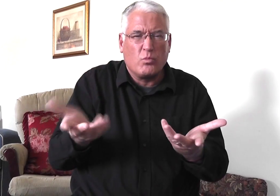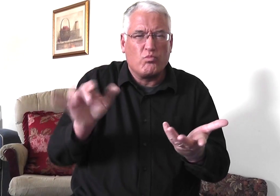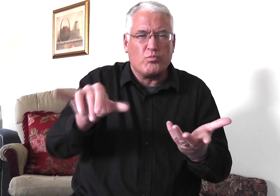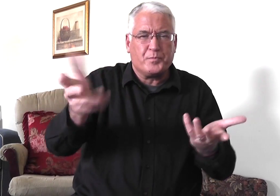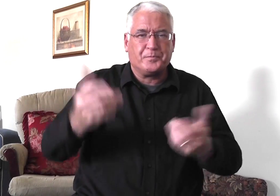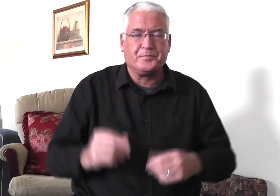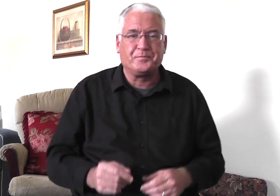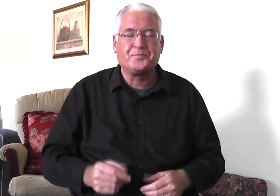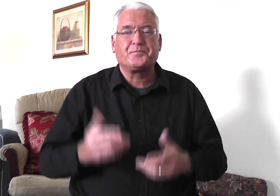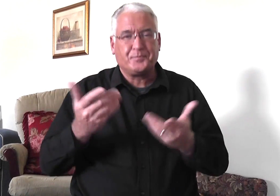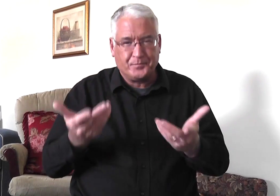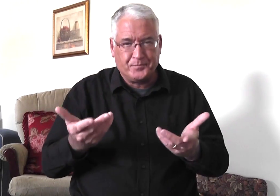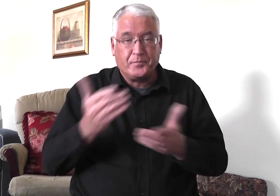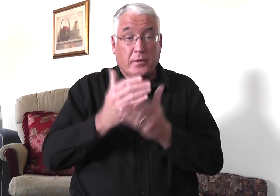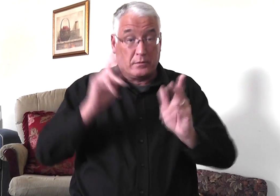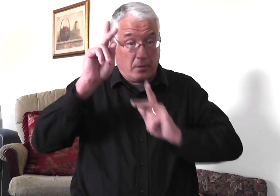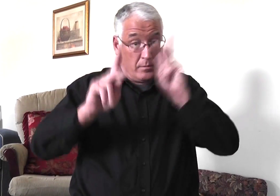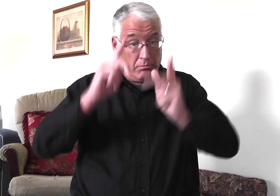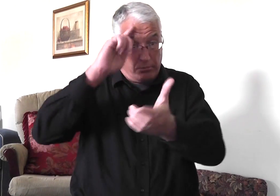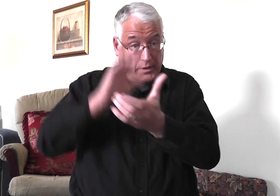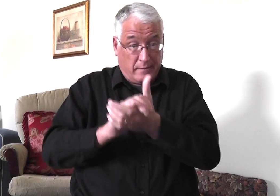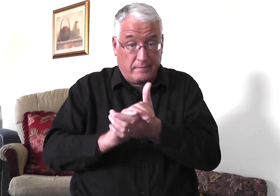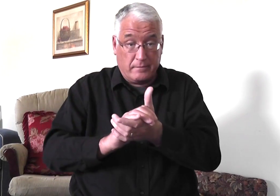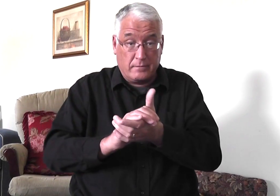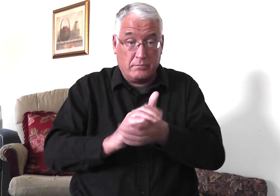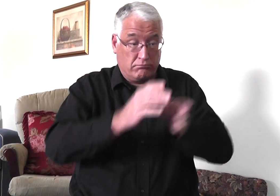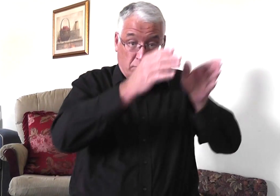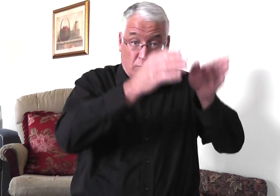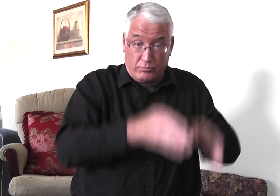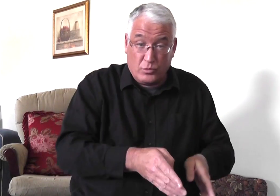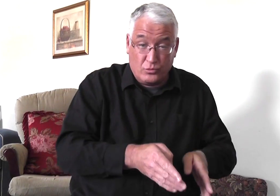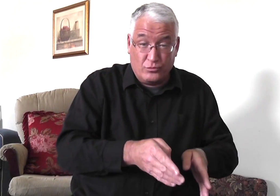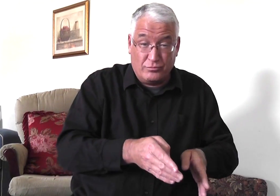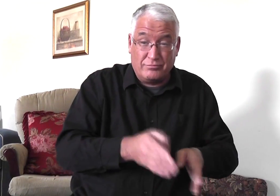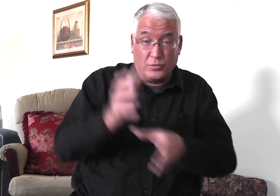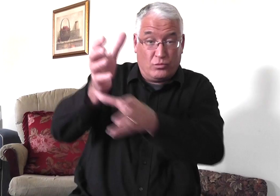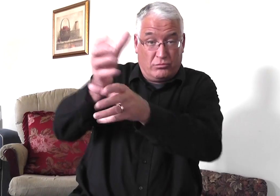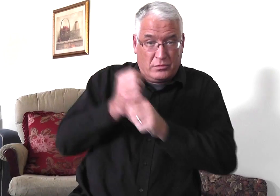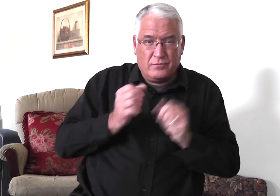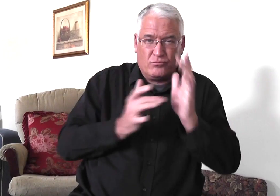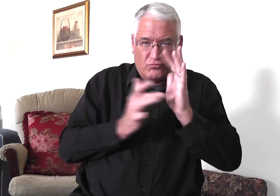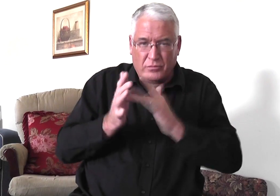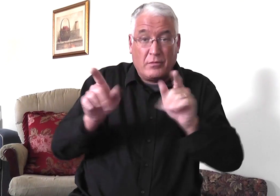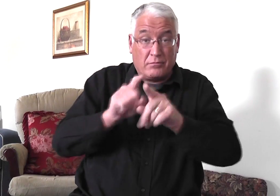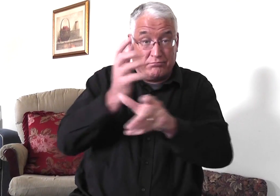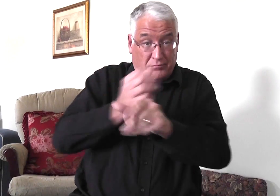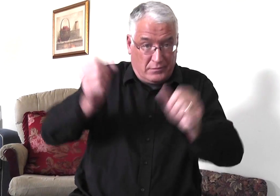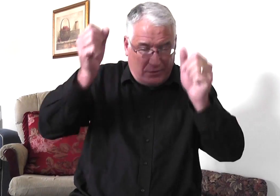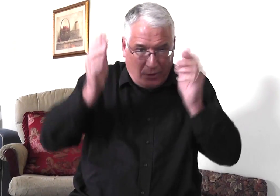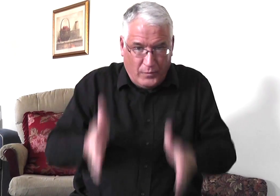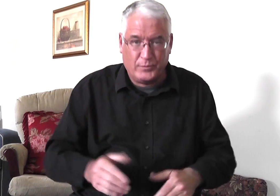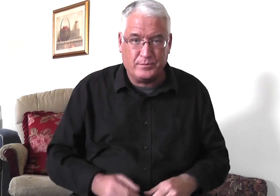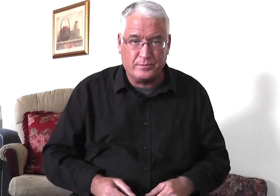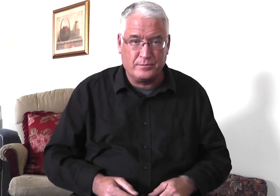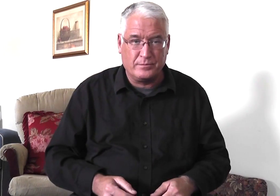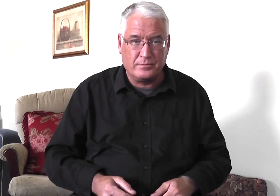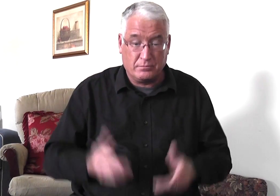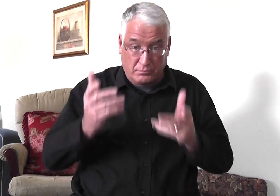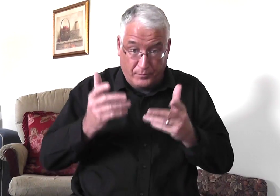the Holy Spirit. What is that? Well, some people believe that if a person accepts Jesus